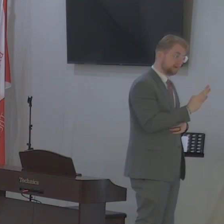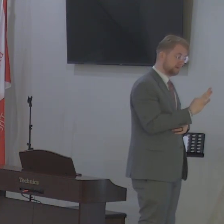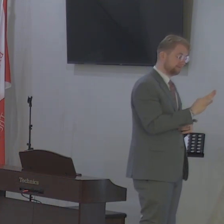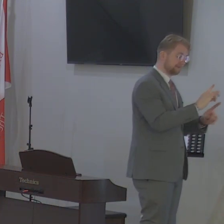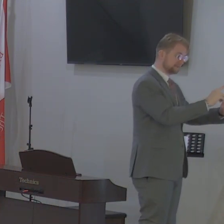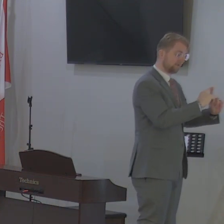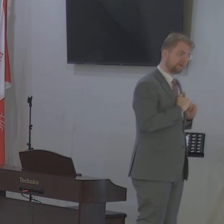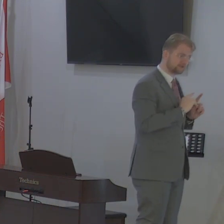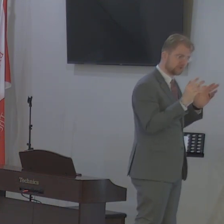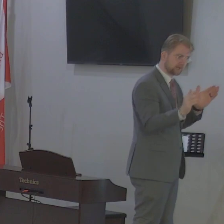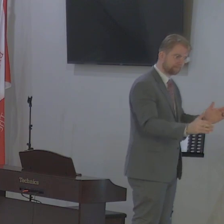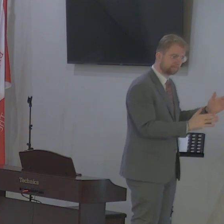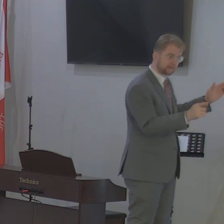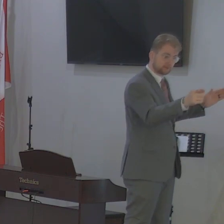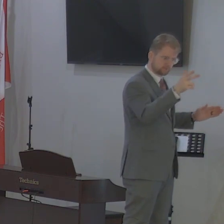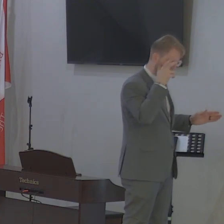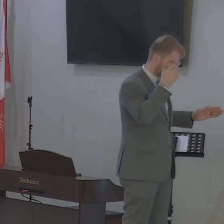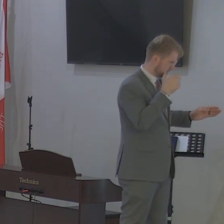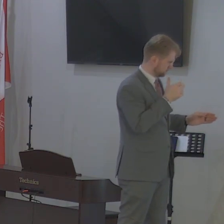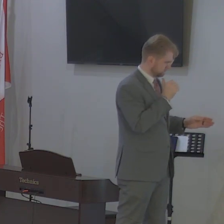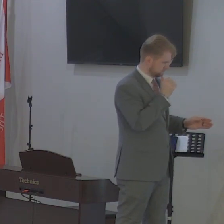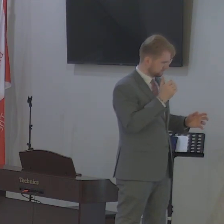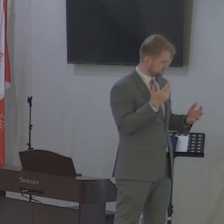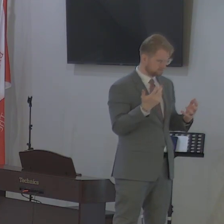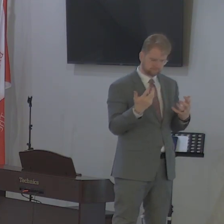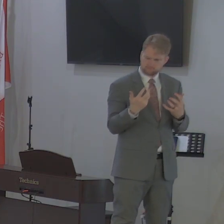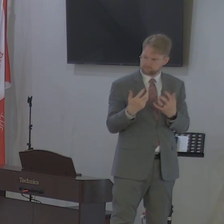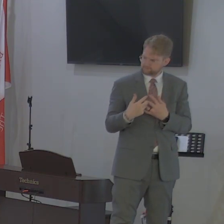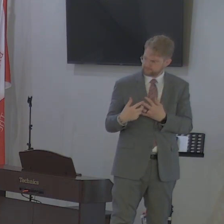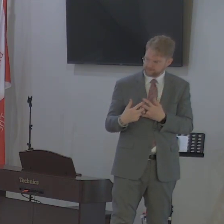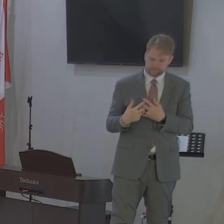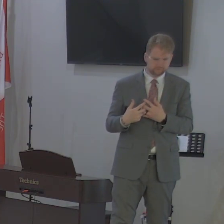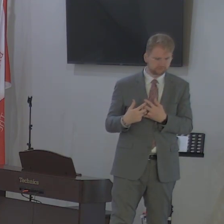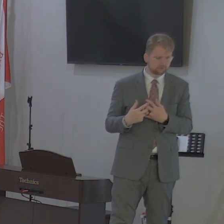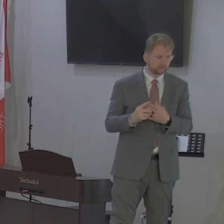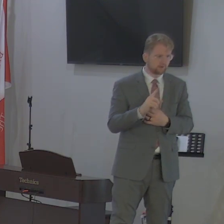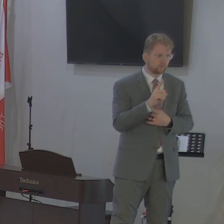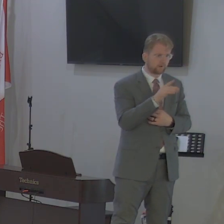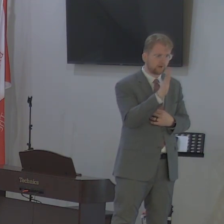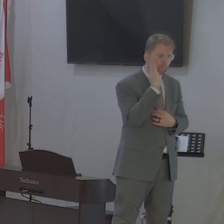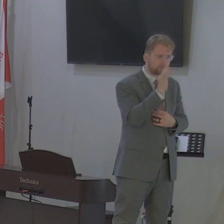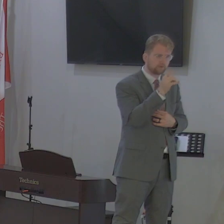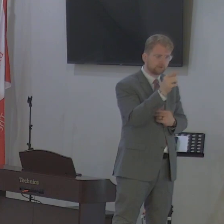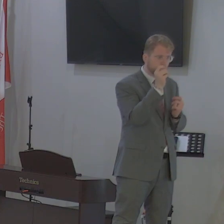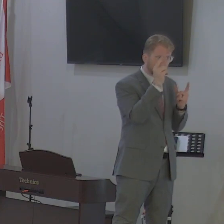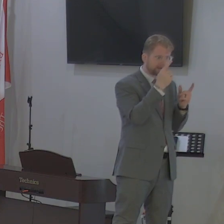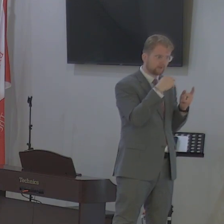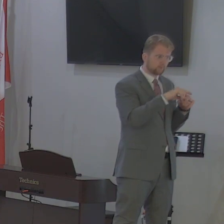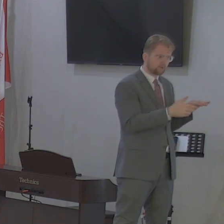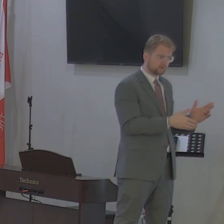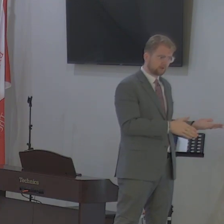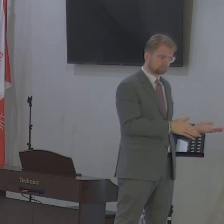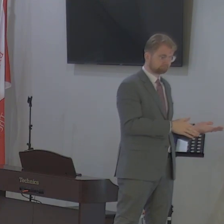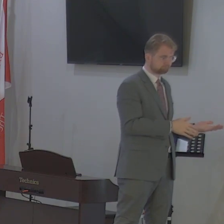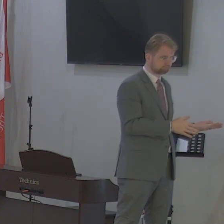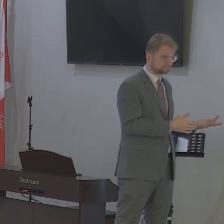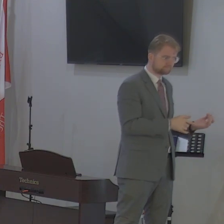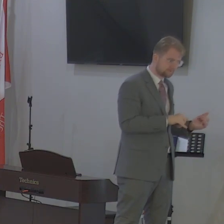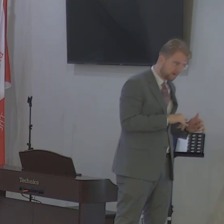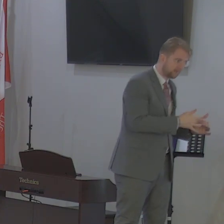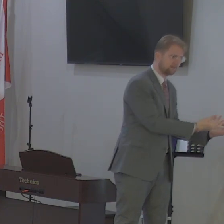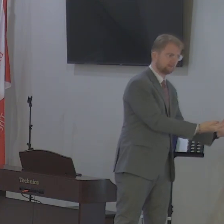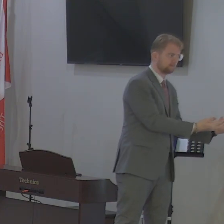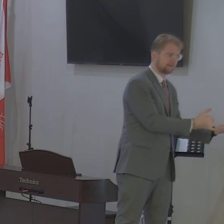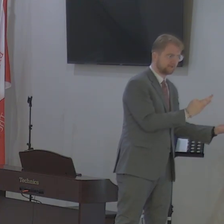you heard was not from above, where will you wake up when you die? In hell. You will wake up in a devil's